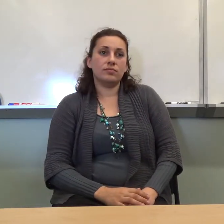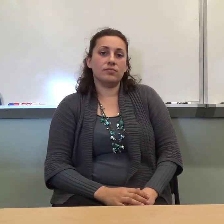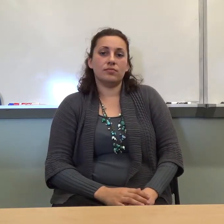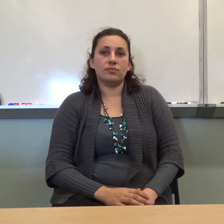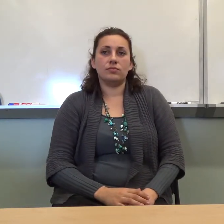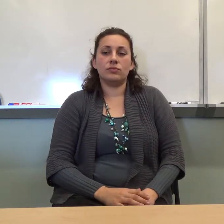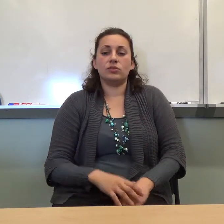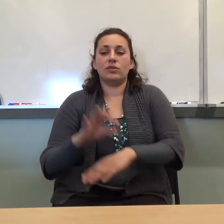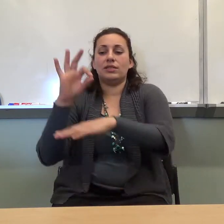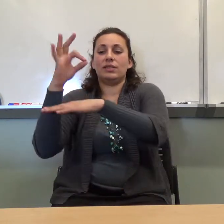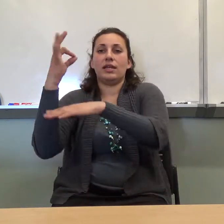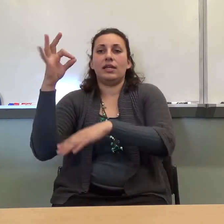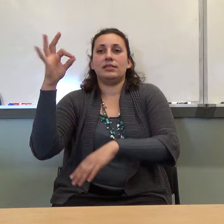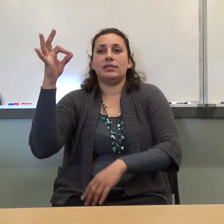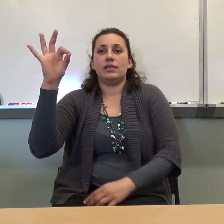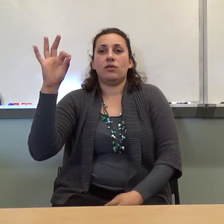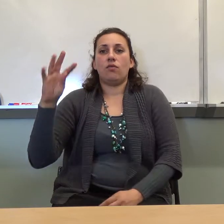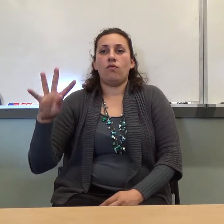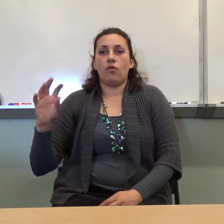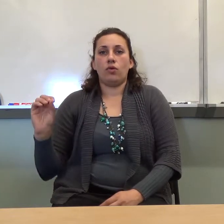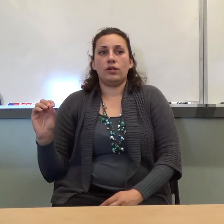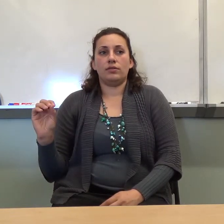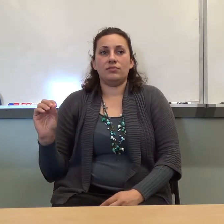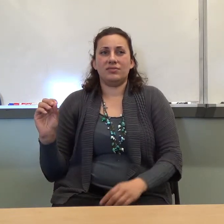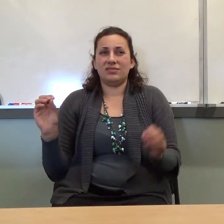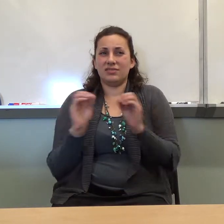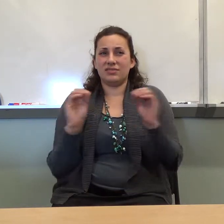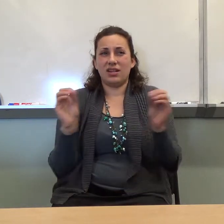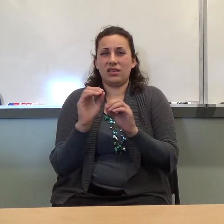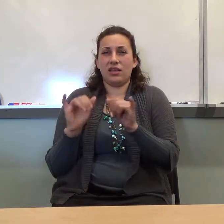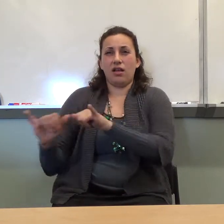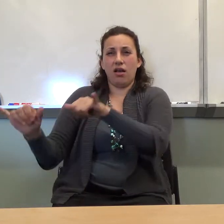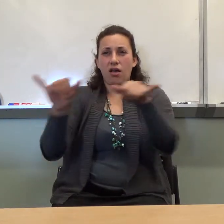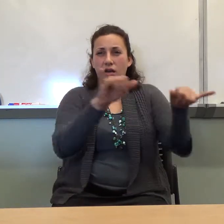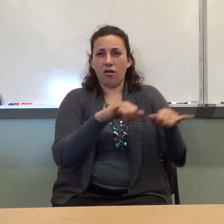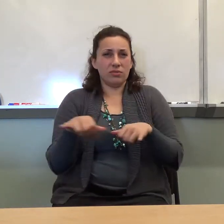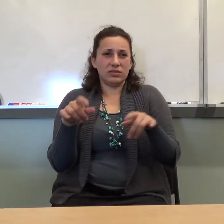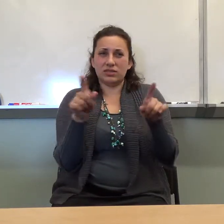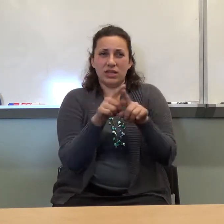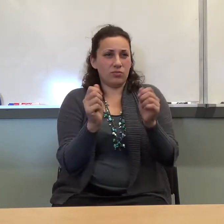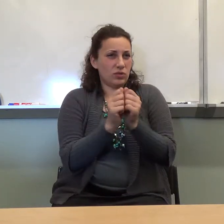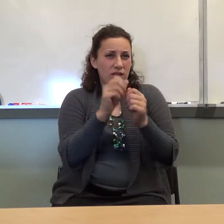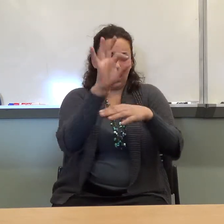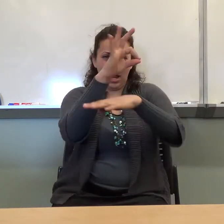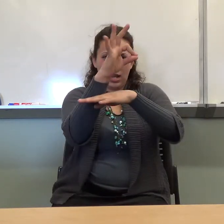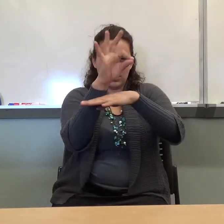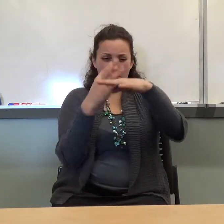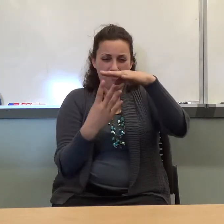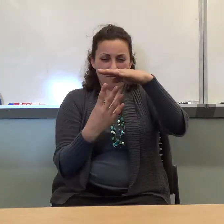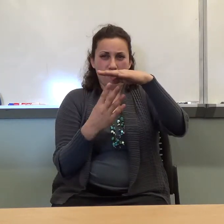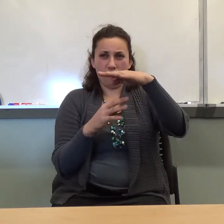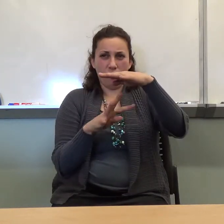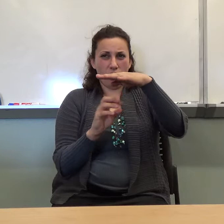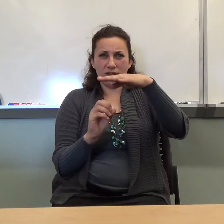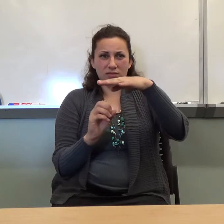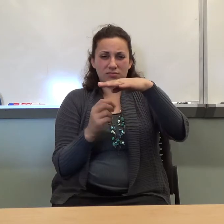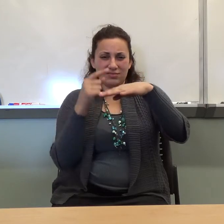40. Now there's nothing common between 19 and 40. One's even, one's odd. Neither of them adds to